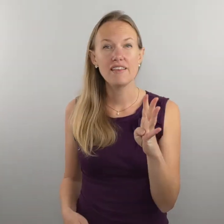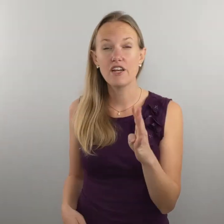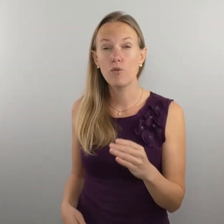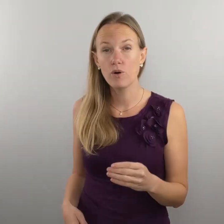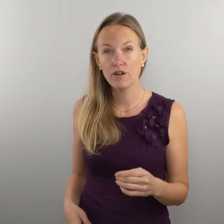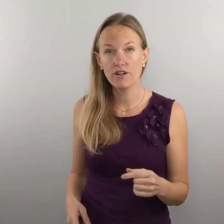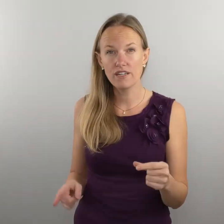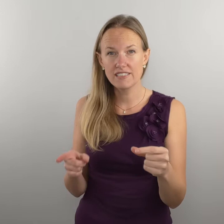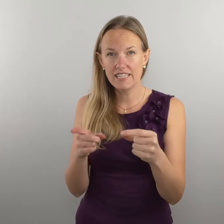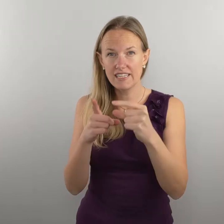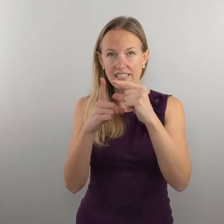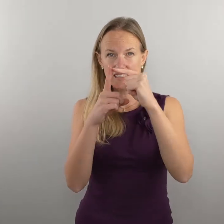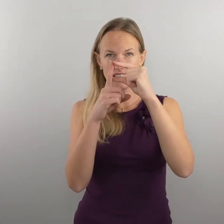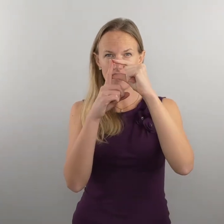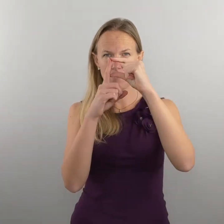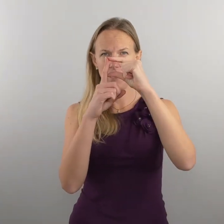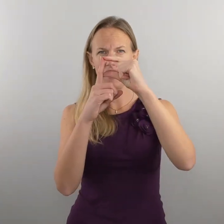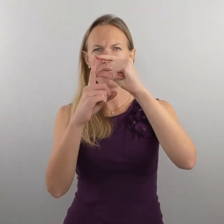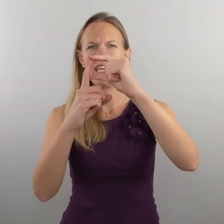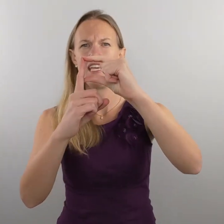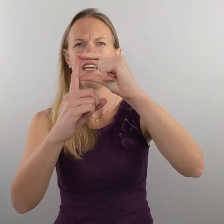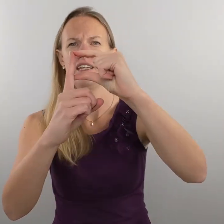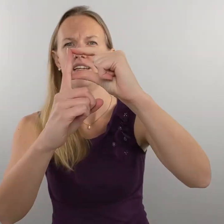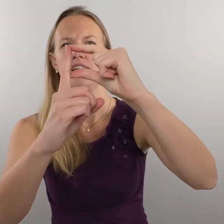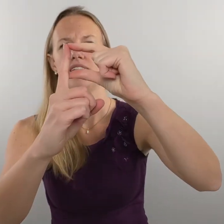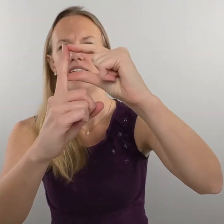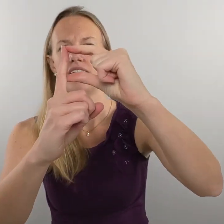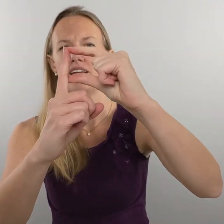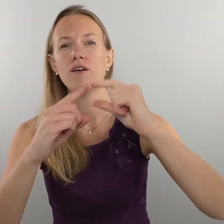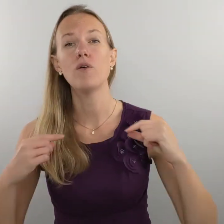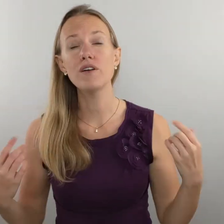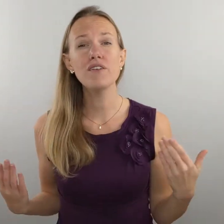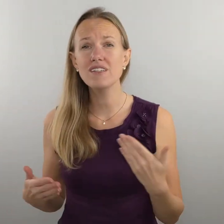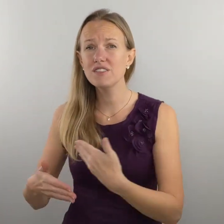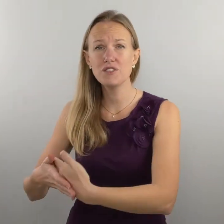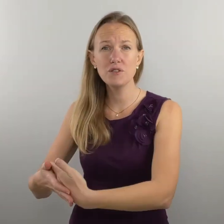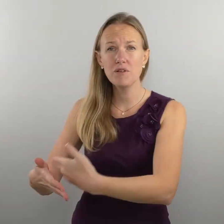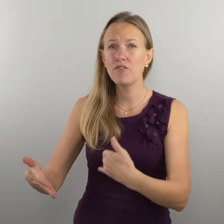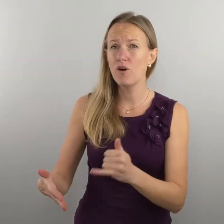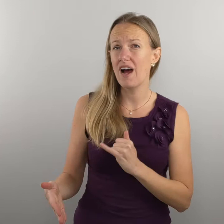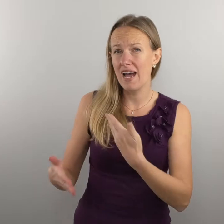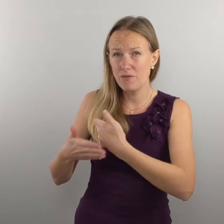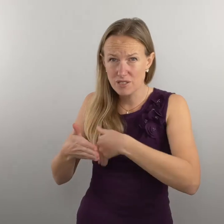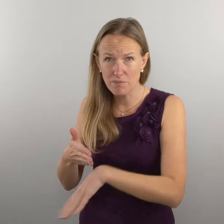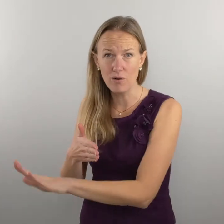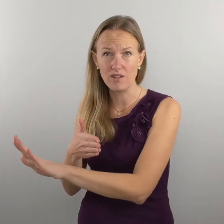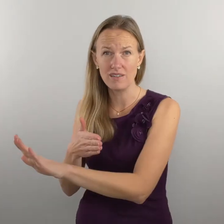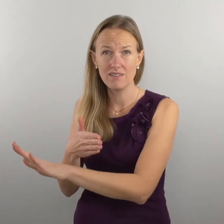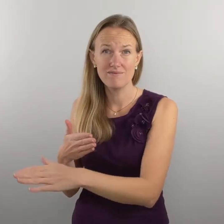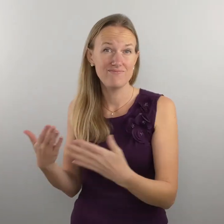a word is like this, you're kind of making a P. Okay, or you can also do before I was born.